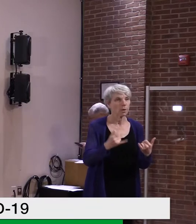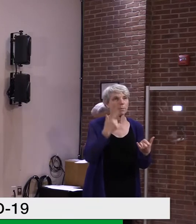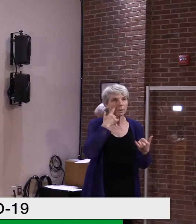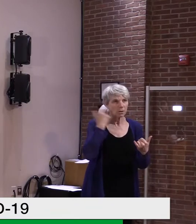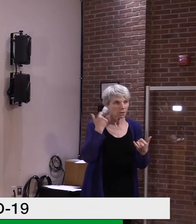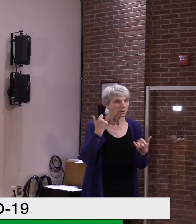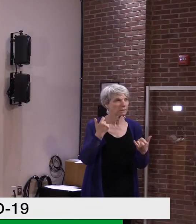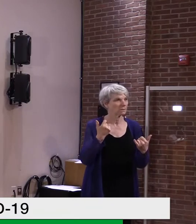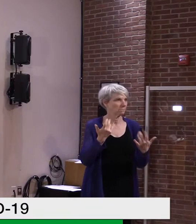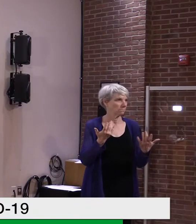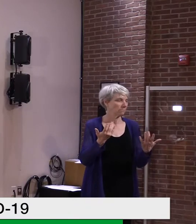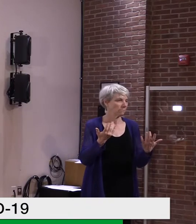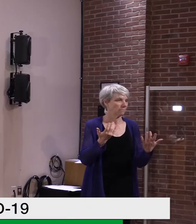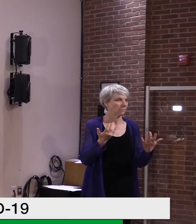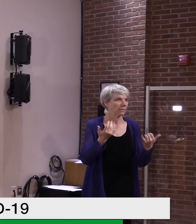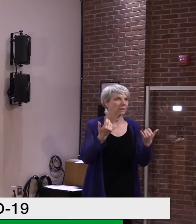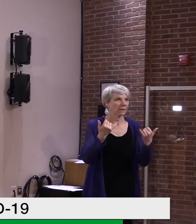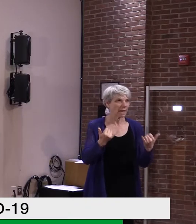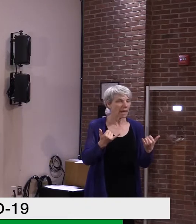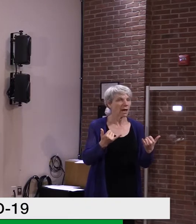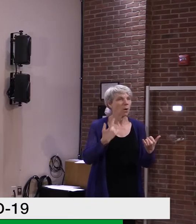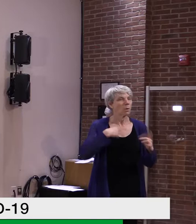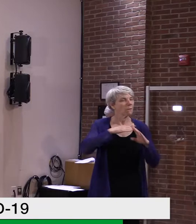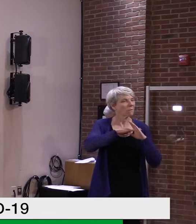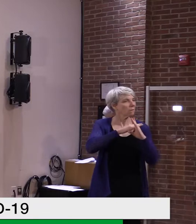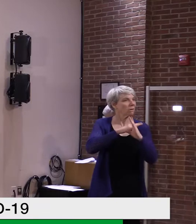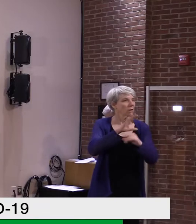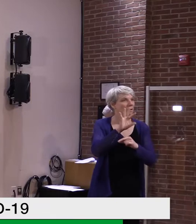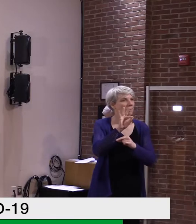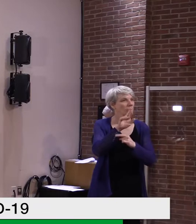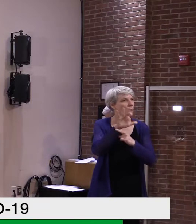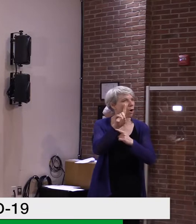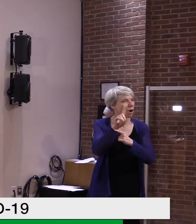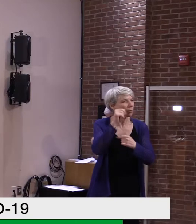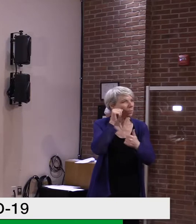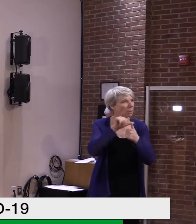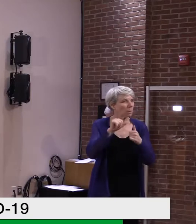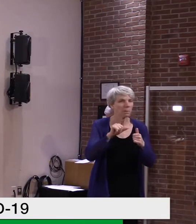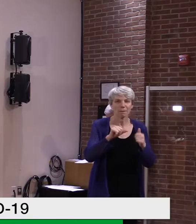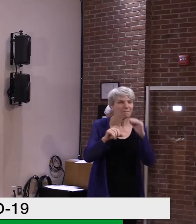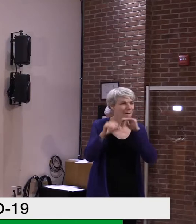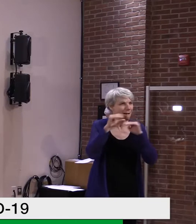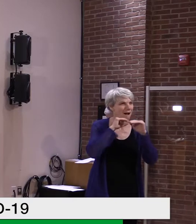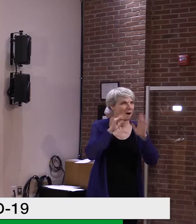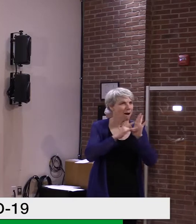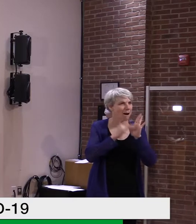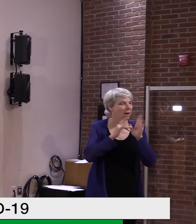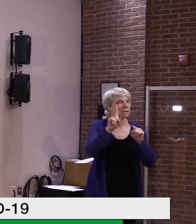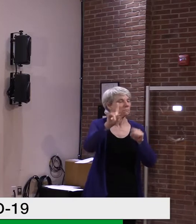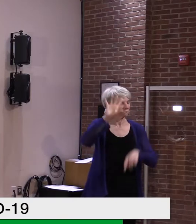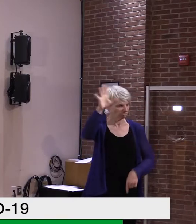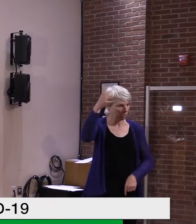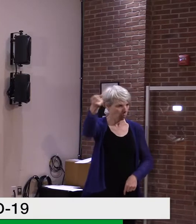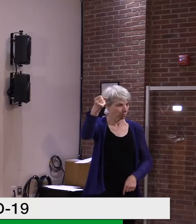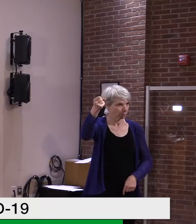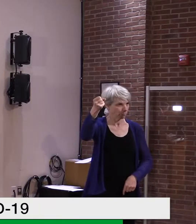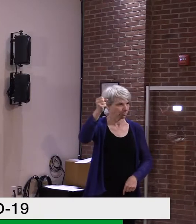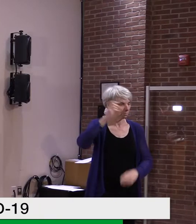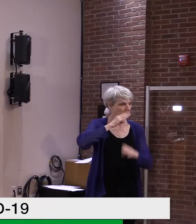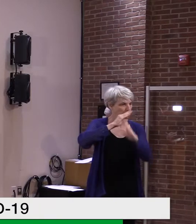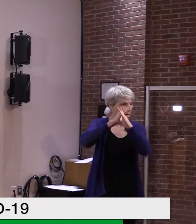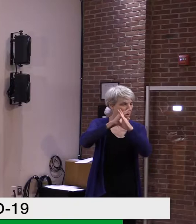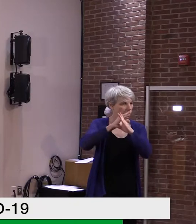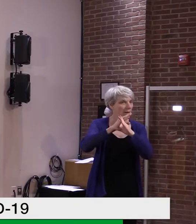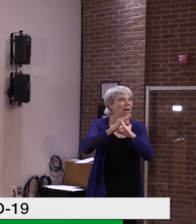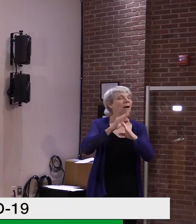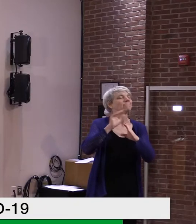started to put in fraud mitigation efforts. So we saw the number of claims being filed, new